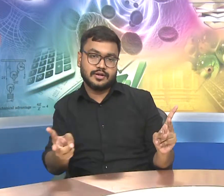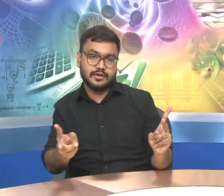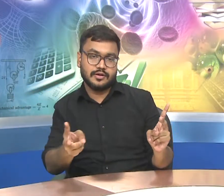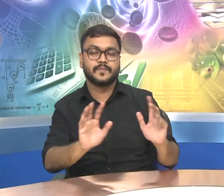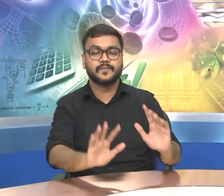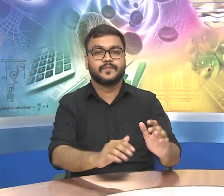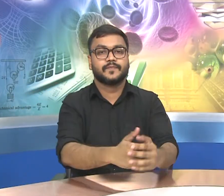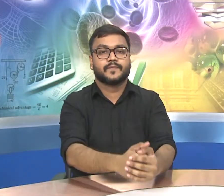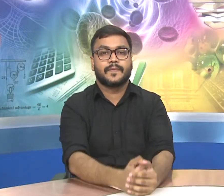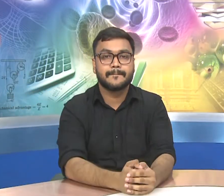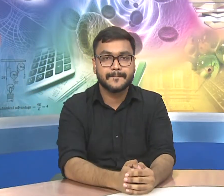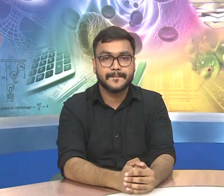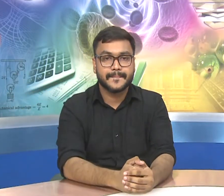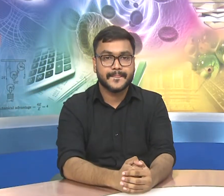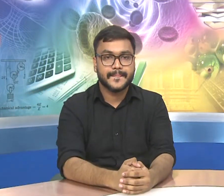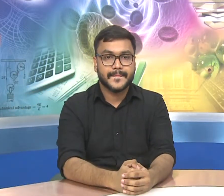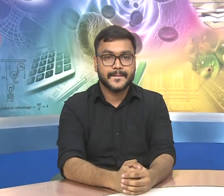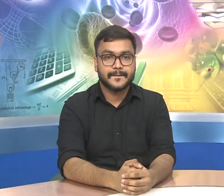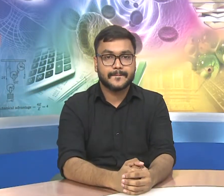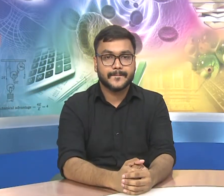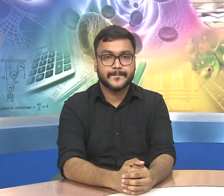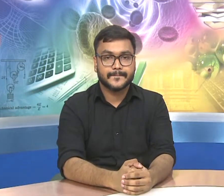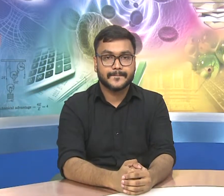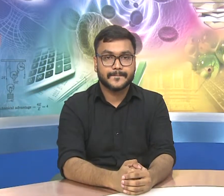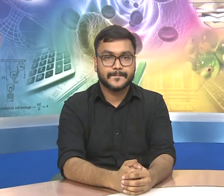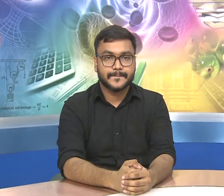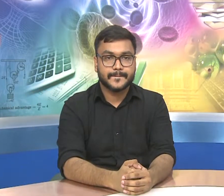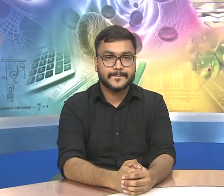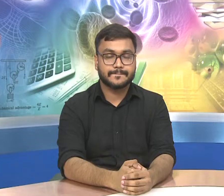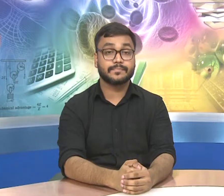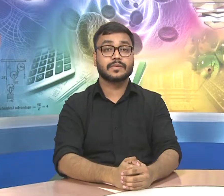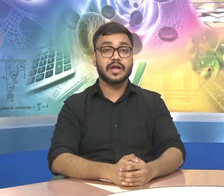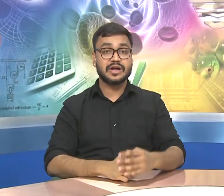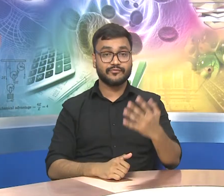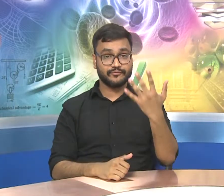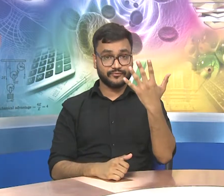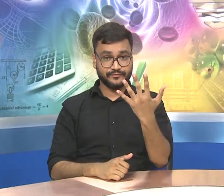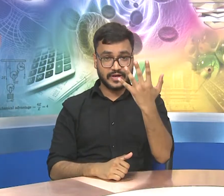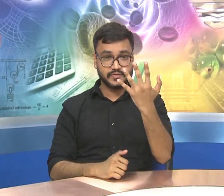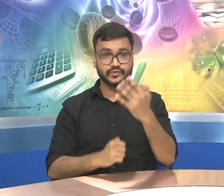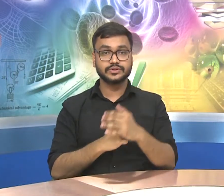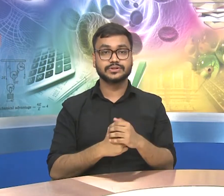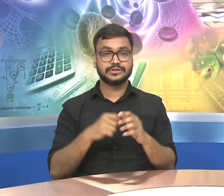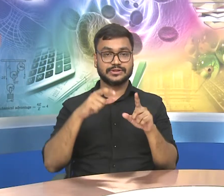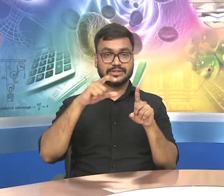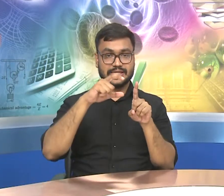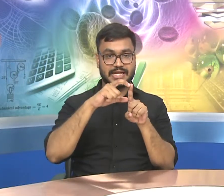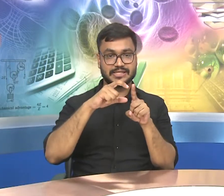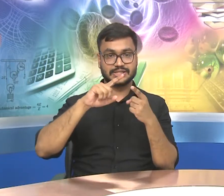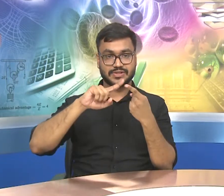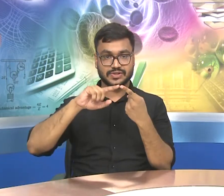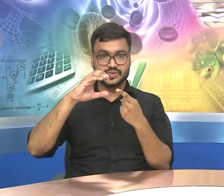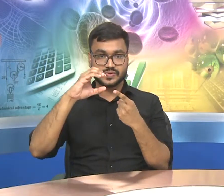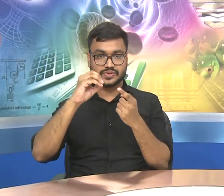For example, pig, bear, humans. And fifth level of